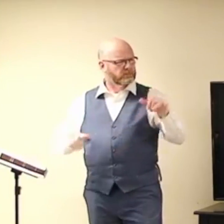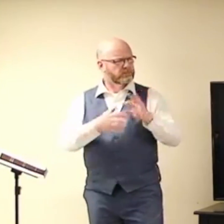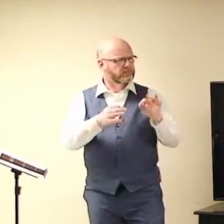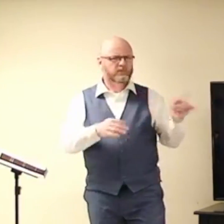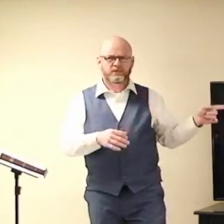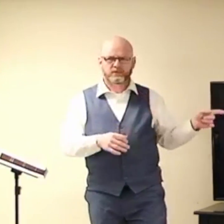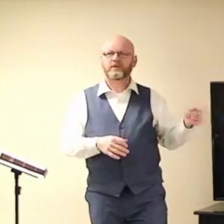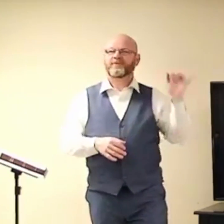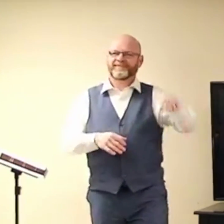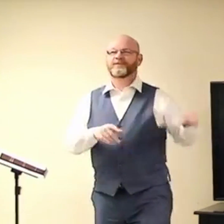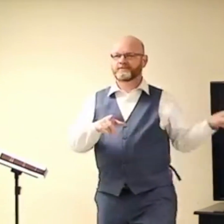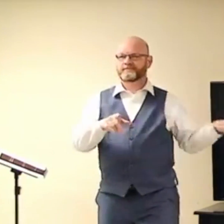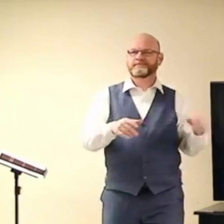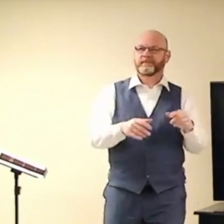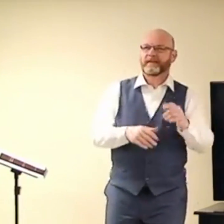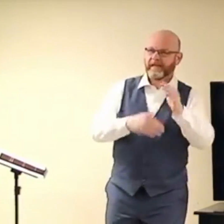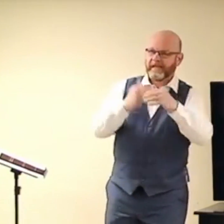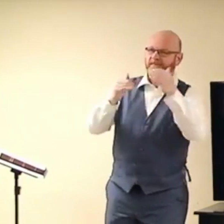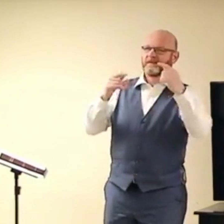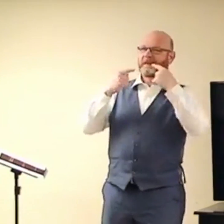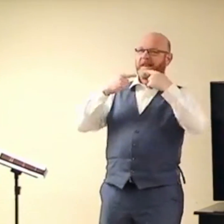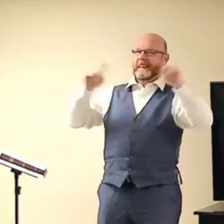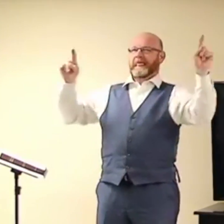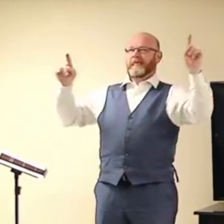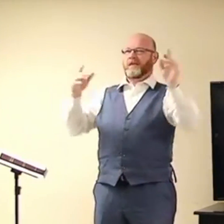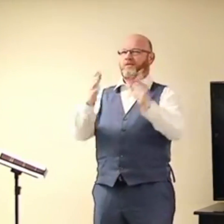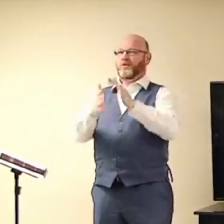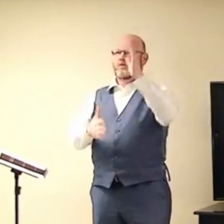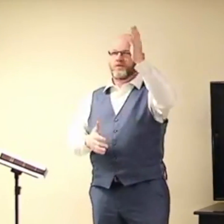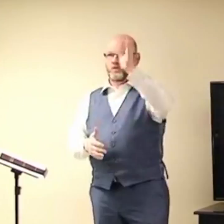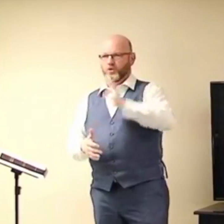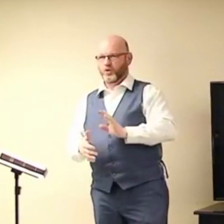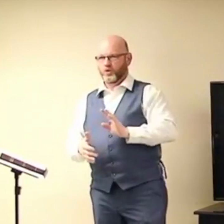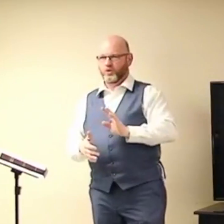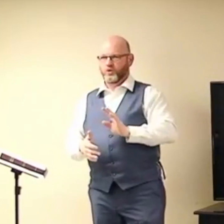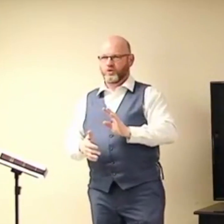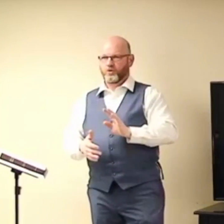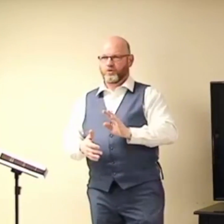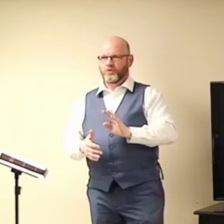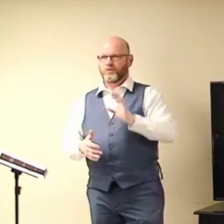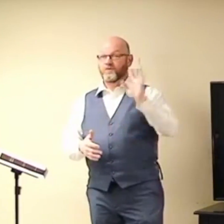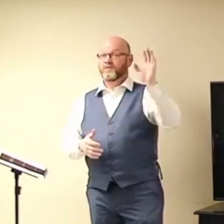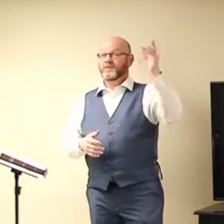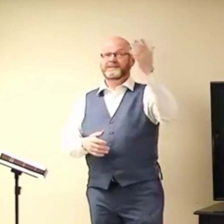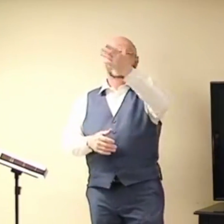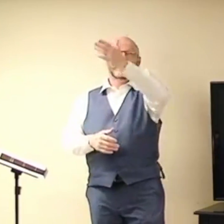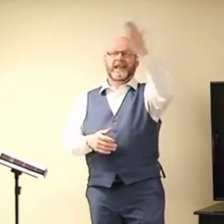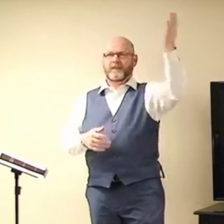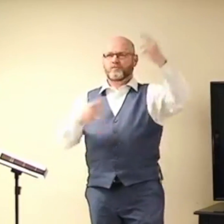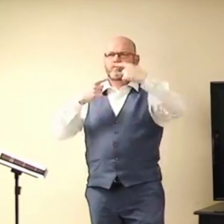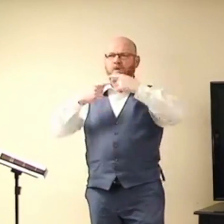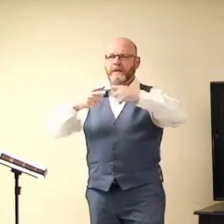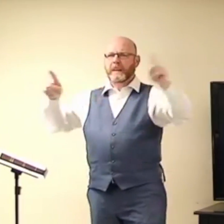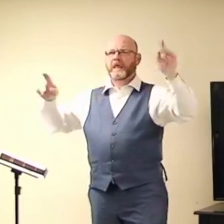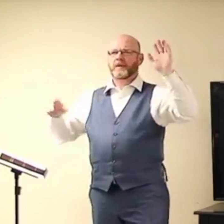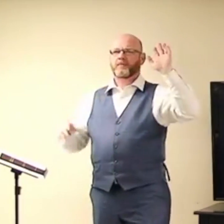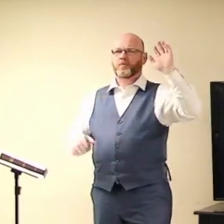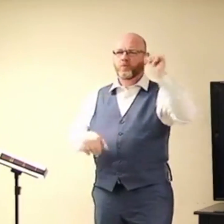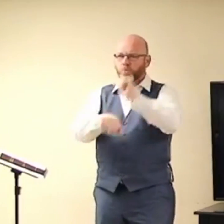It's beautiful. The Psalms declare that the heavens declare the glory of God. The skies proclaim